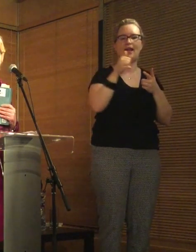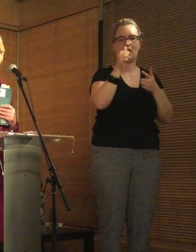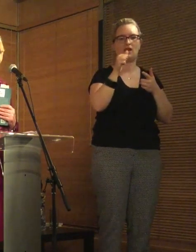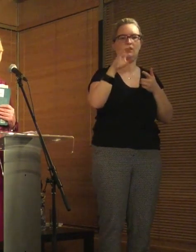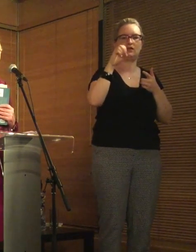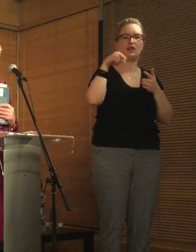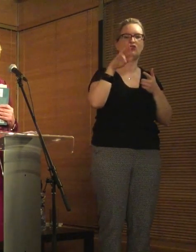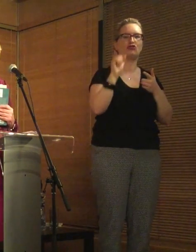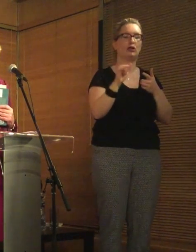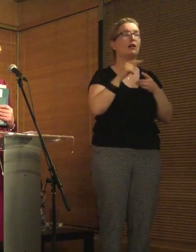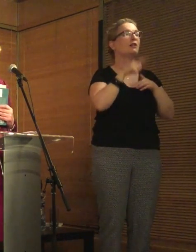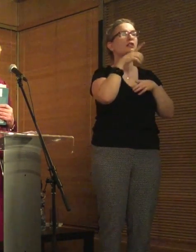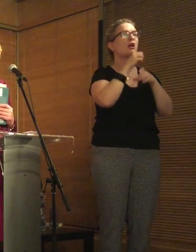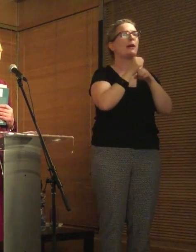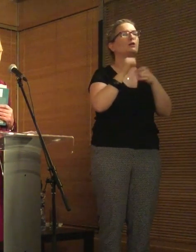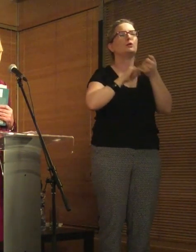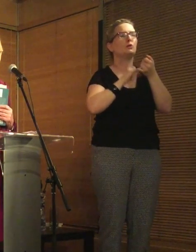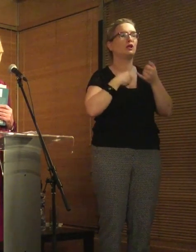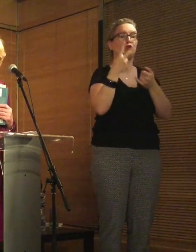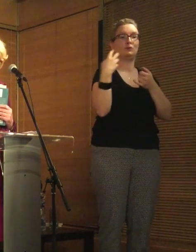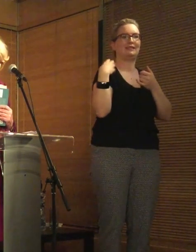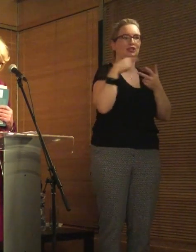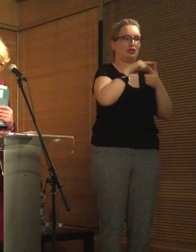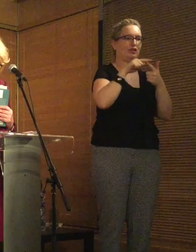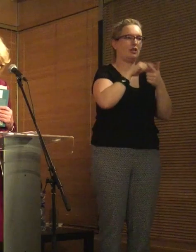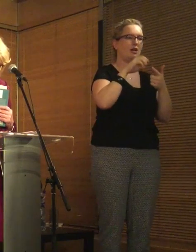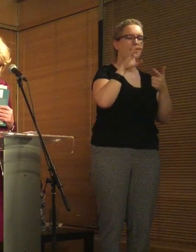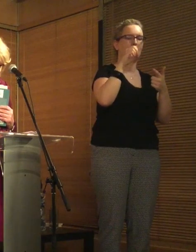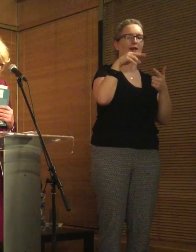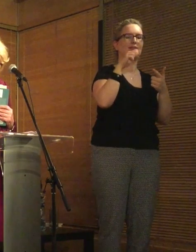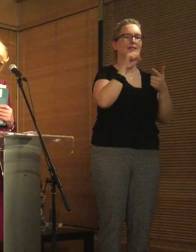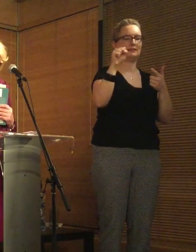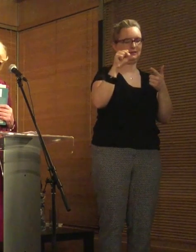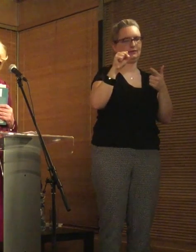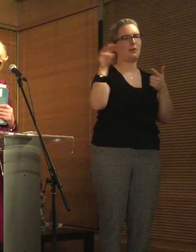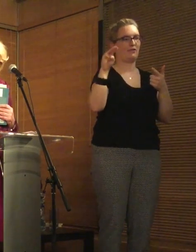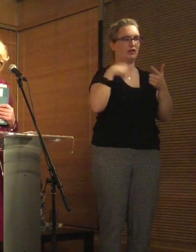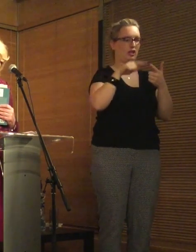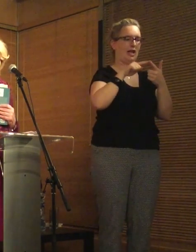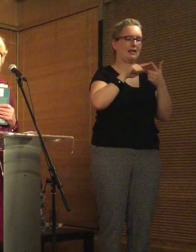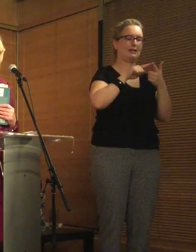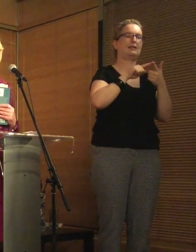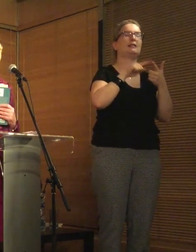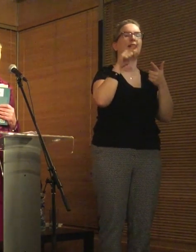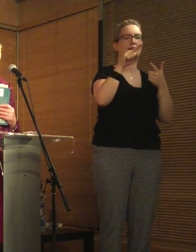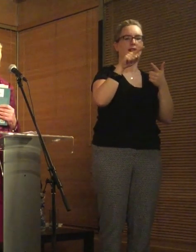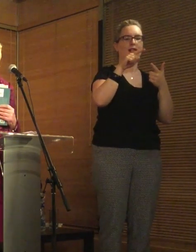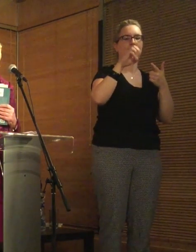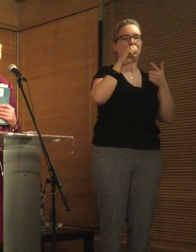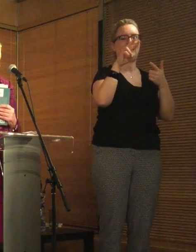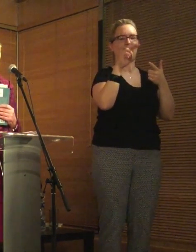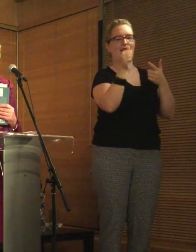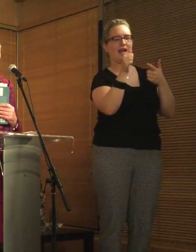wonderful women sisters, Constance Markovich and Eva Gore Booth. And both renouncing their